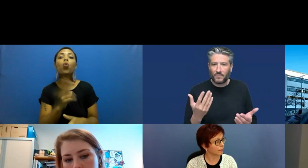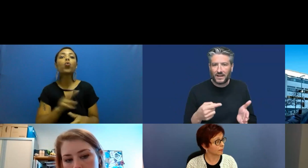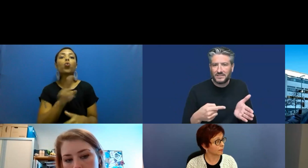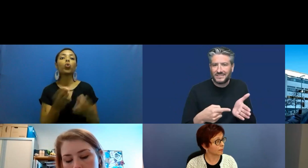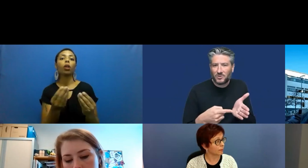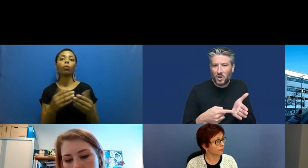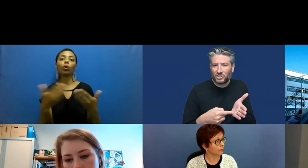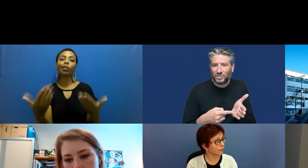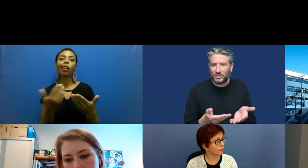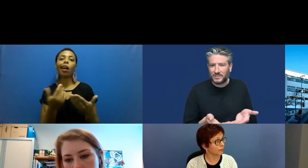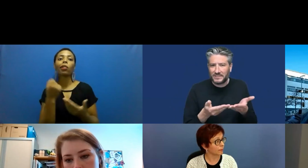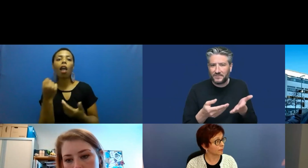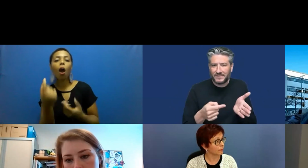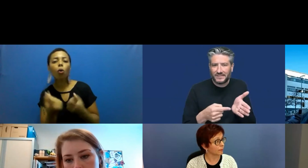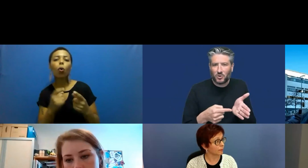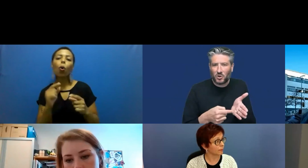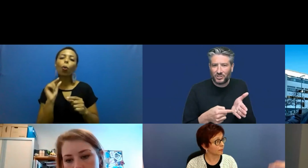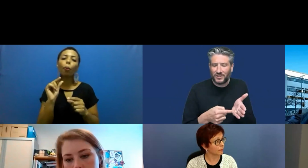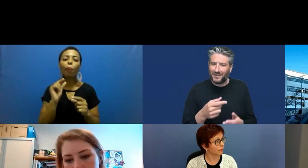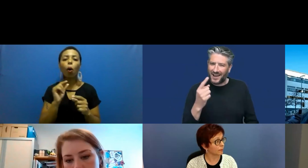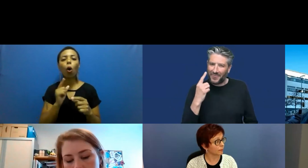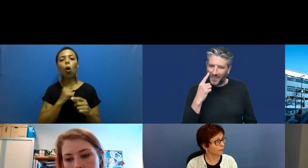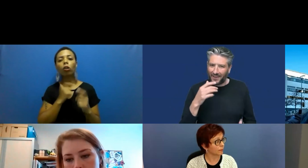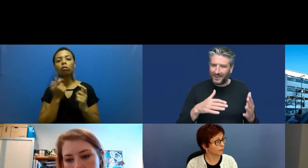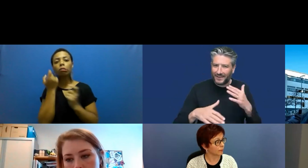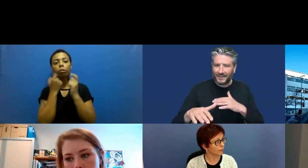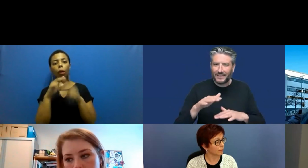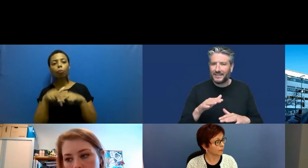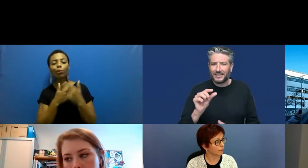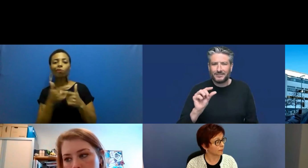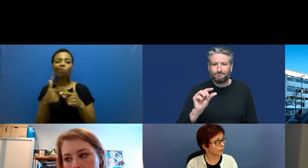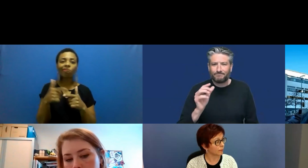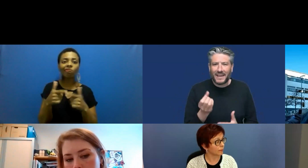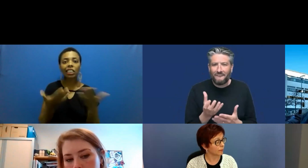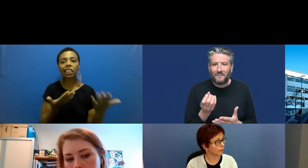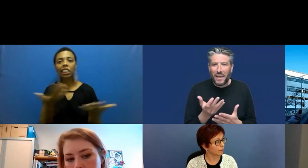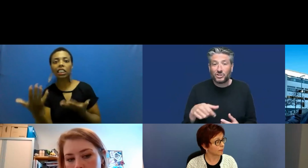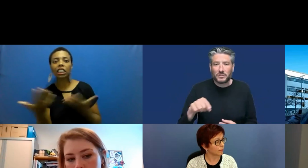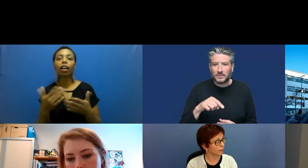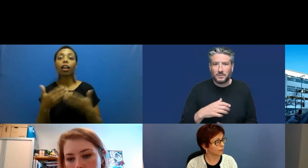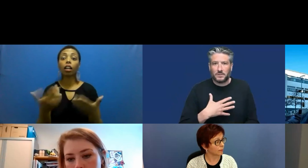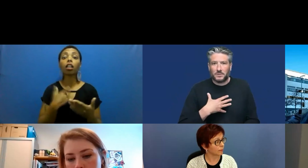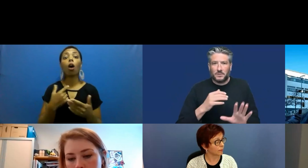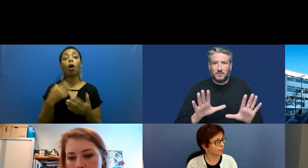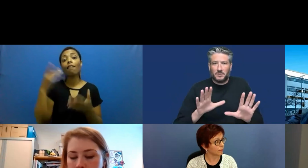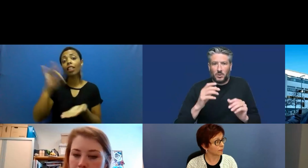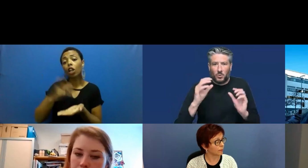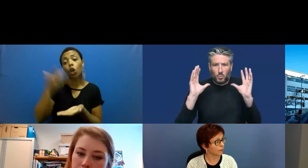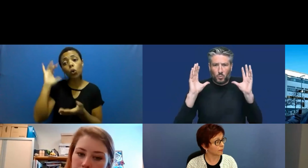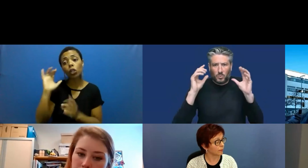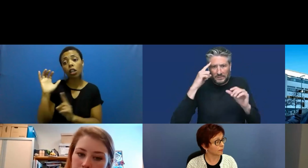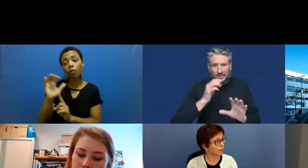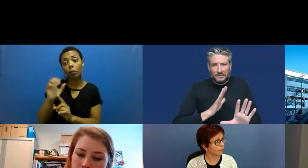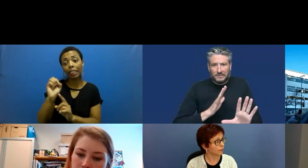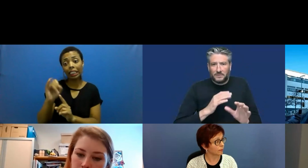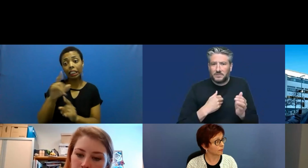hesitation on this issue. And the other thing that might be also of influence, I'm not sure, it probably depends on which country or